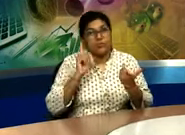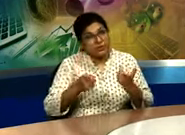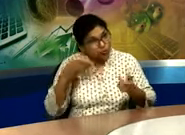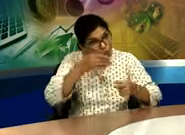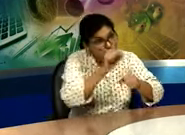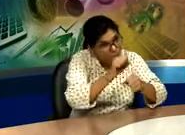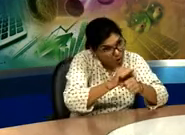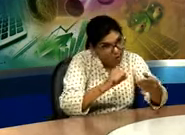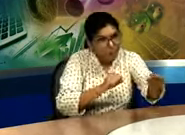those plants.